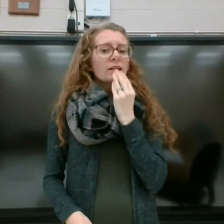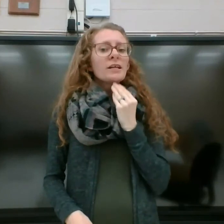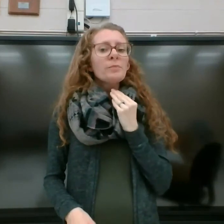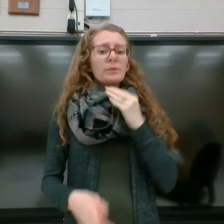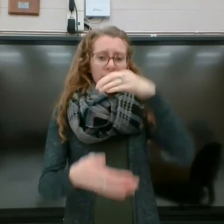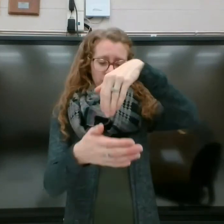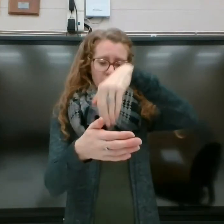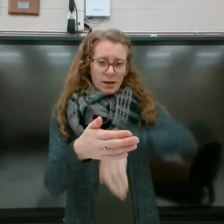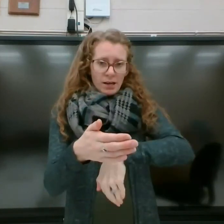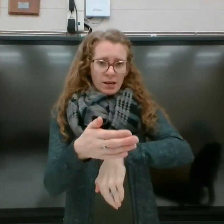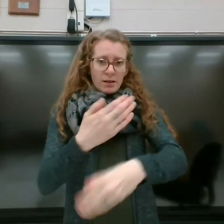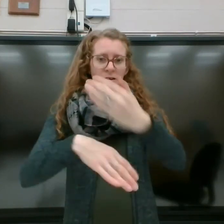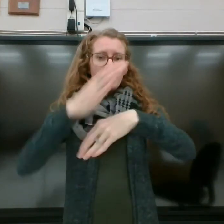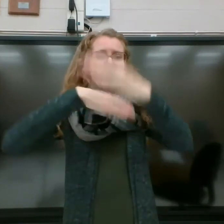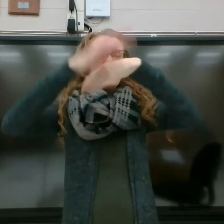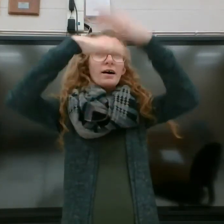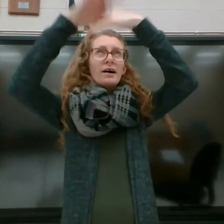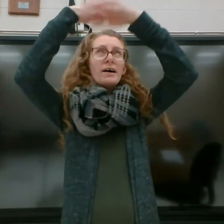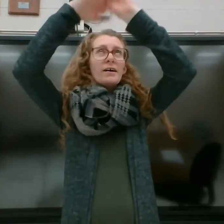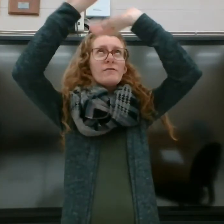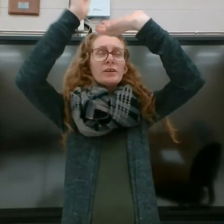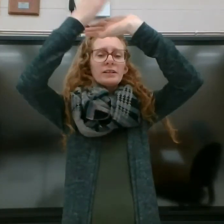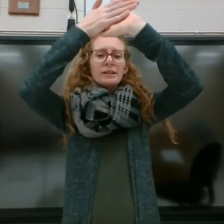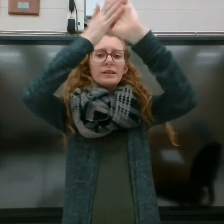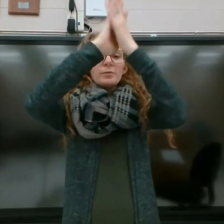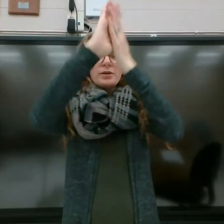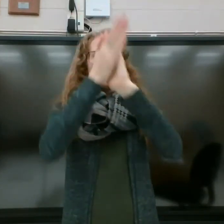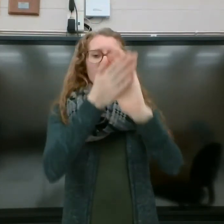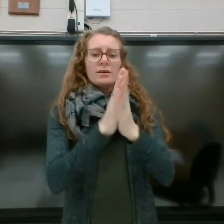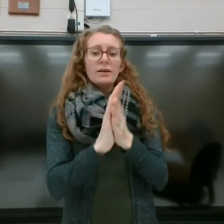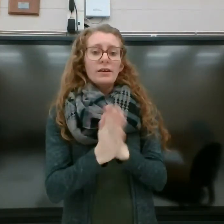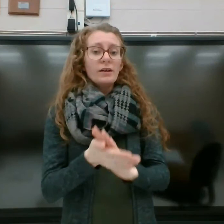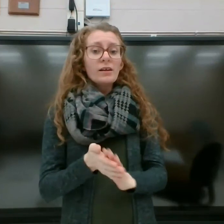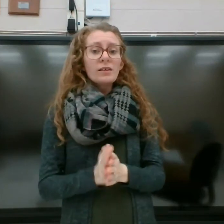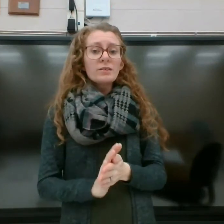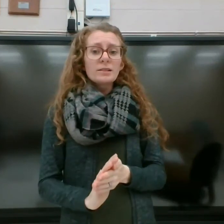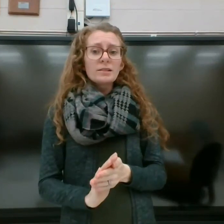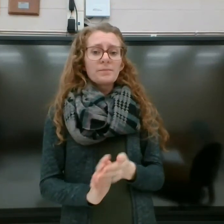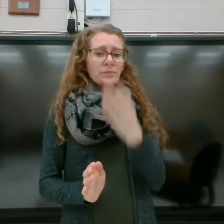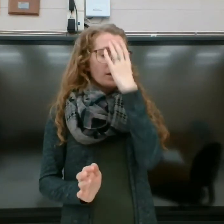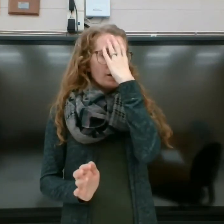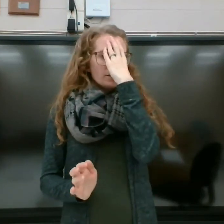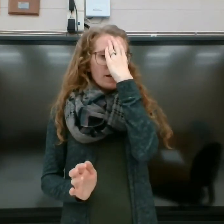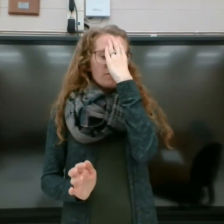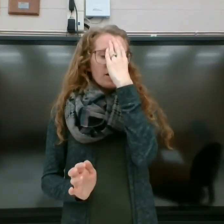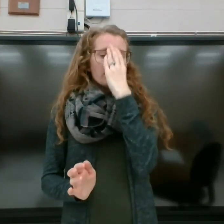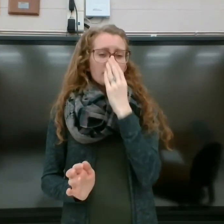Sleep in heavenly peace.